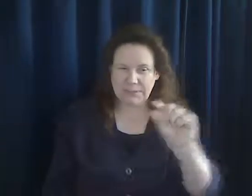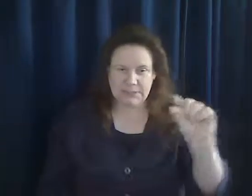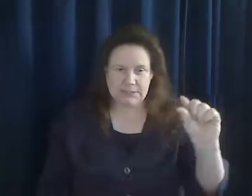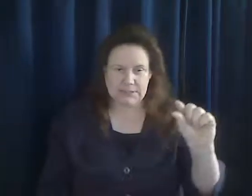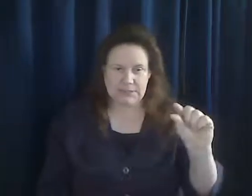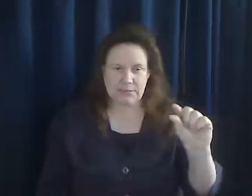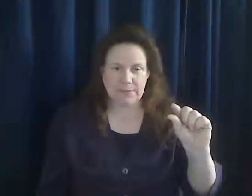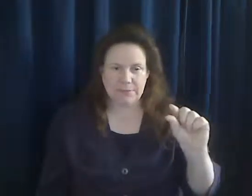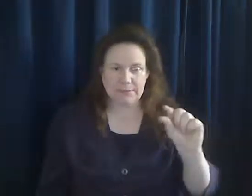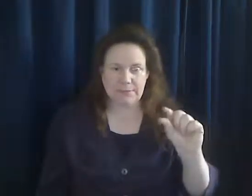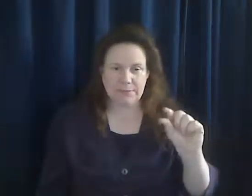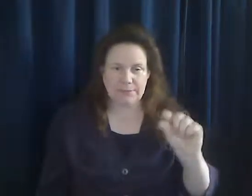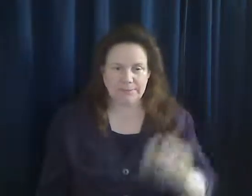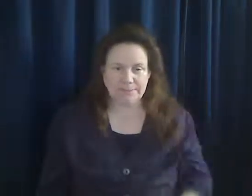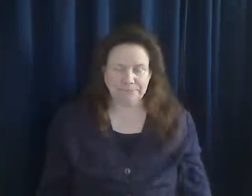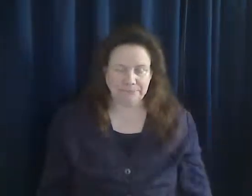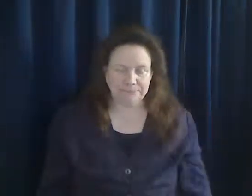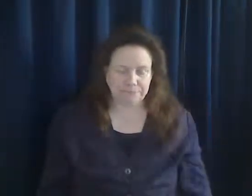This is a little bit.